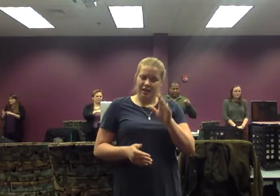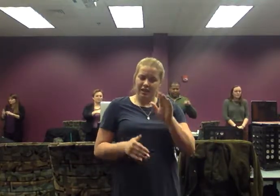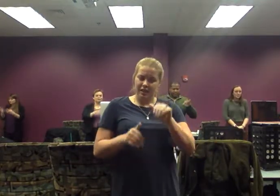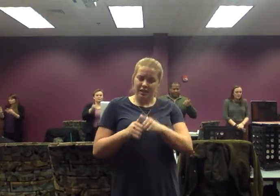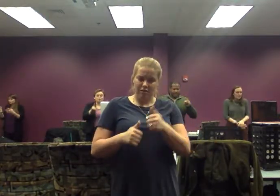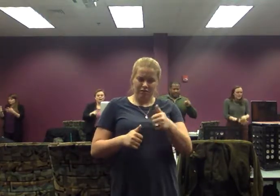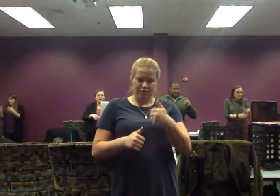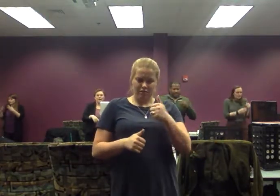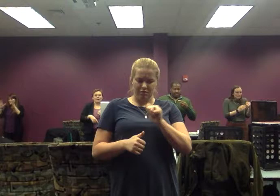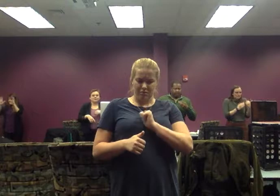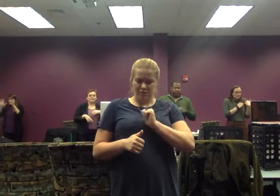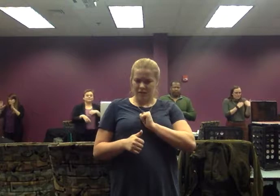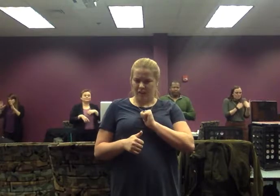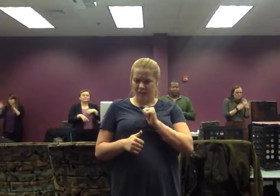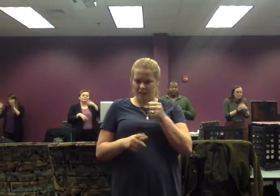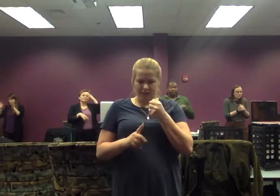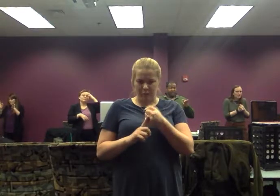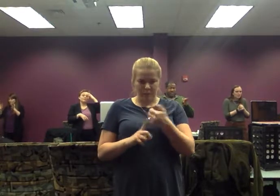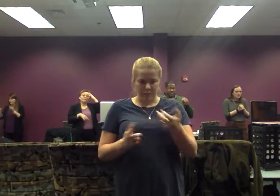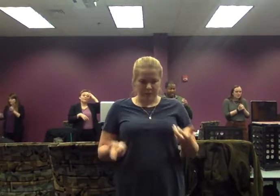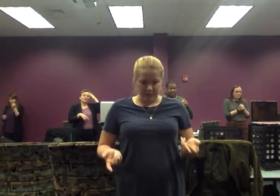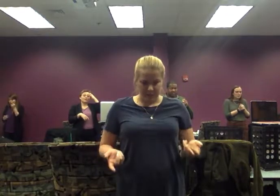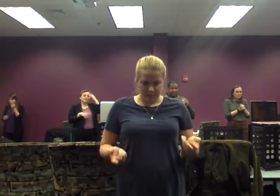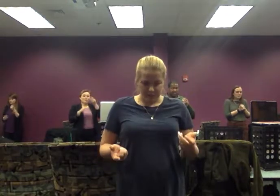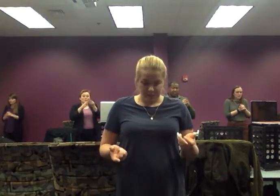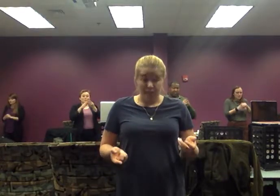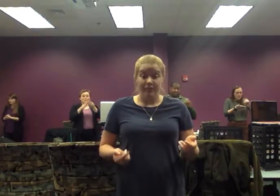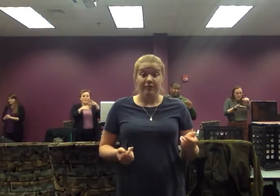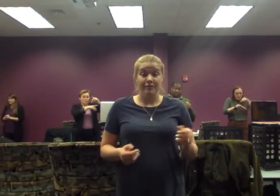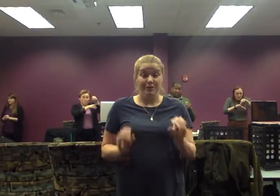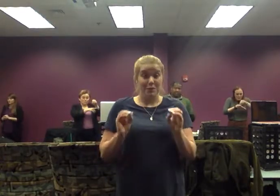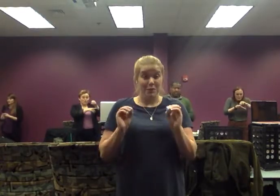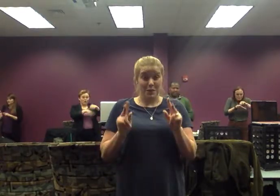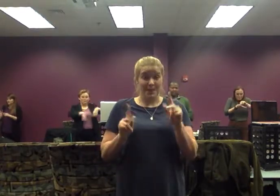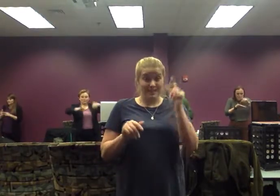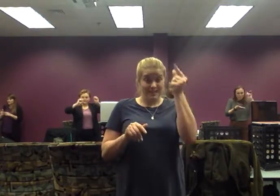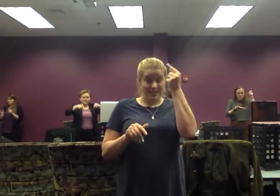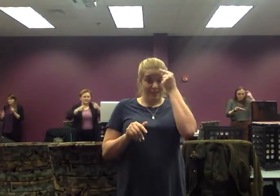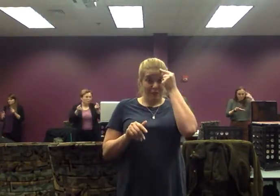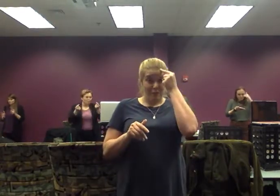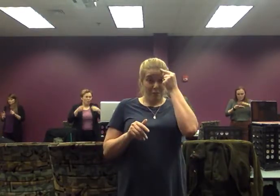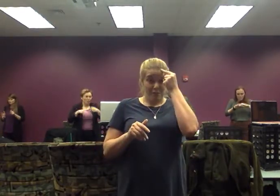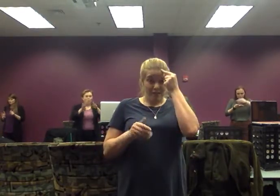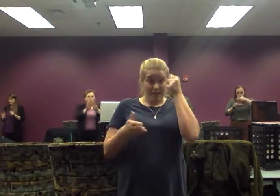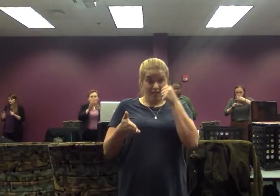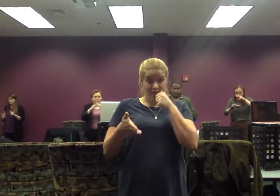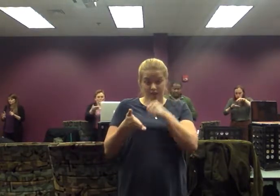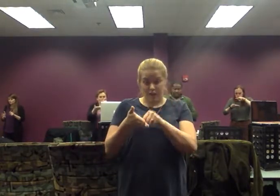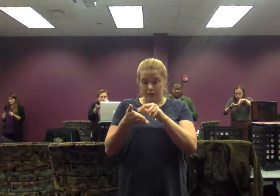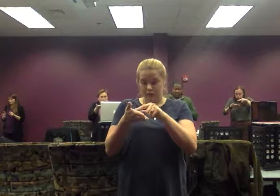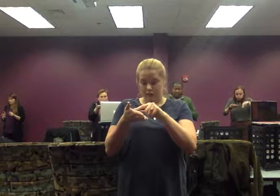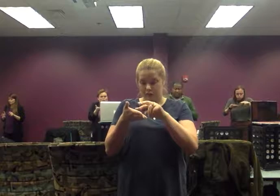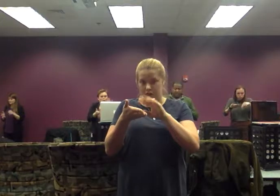States to open and read your mail and bring charges against you if you have anything in your